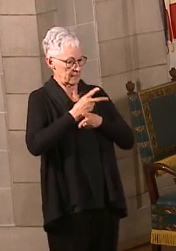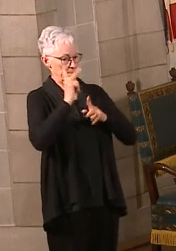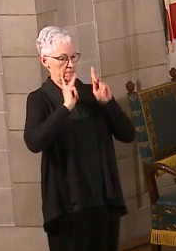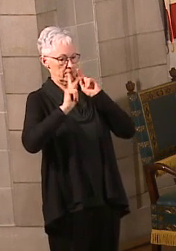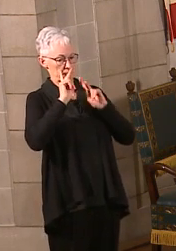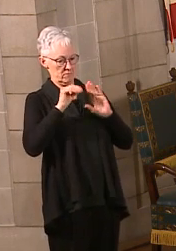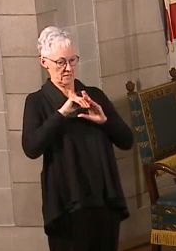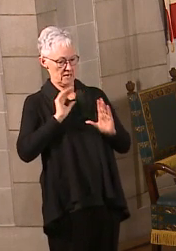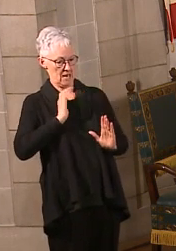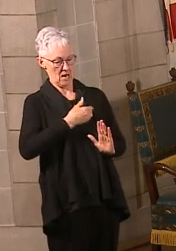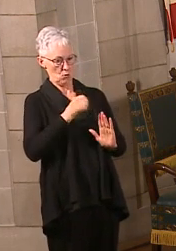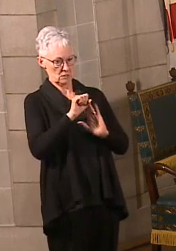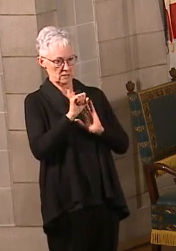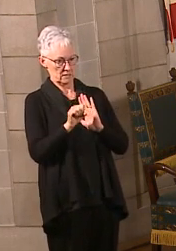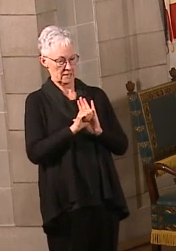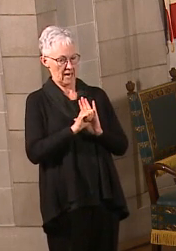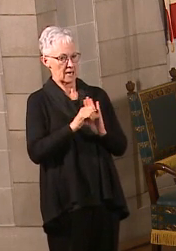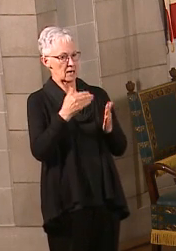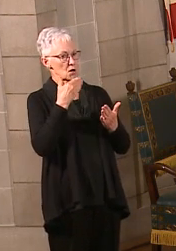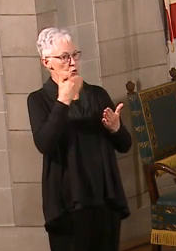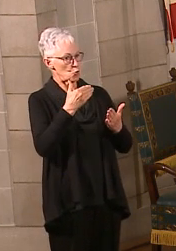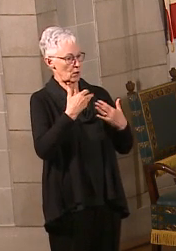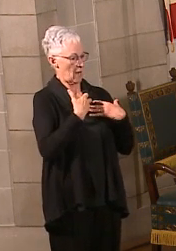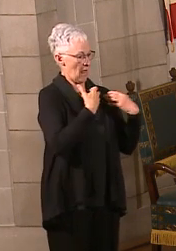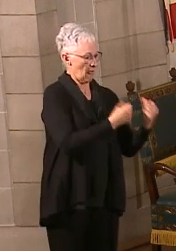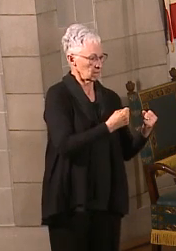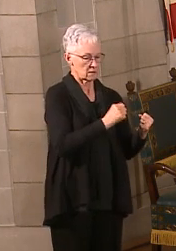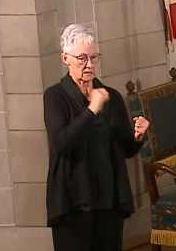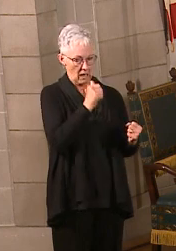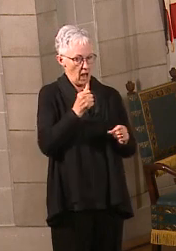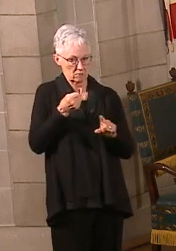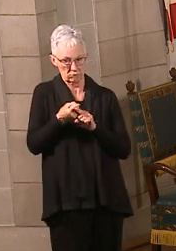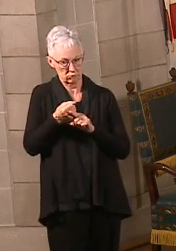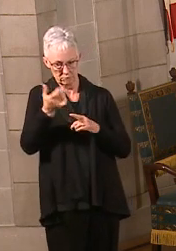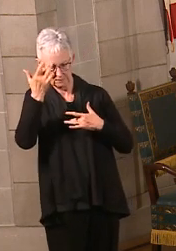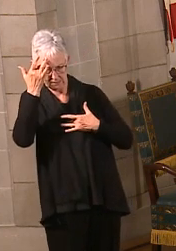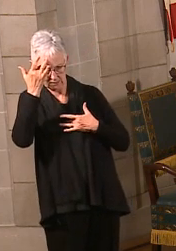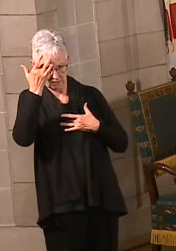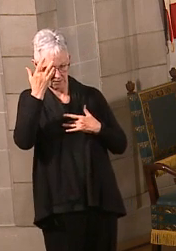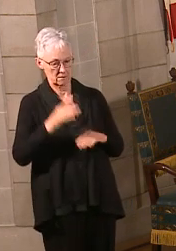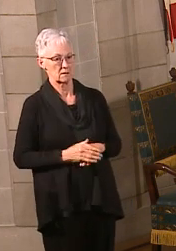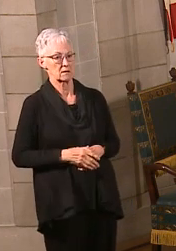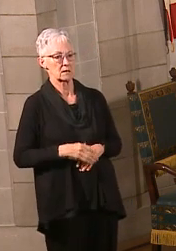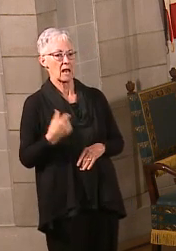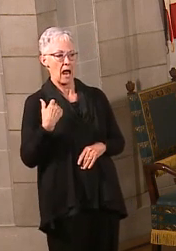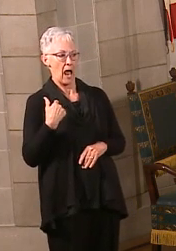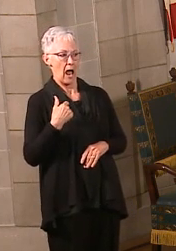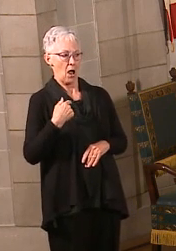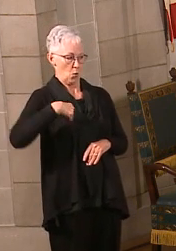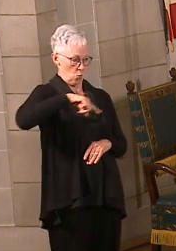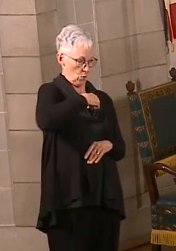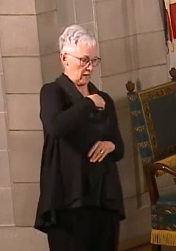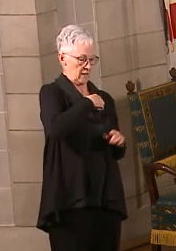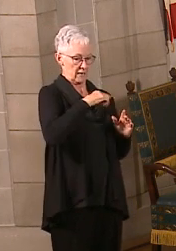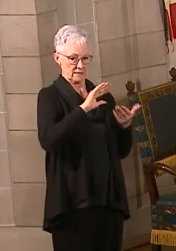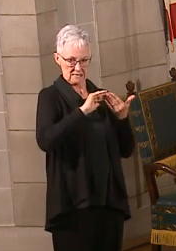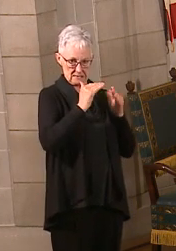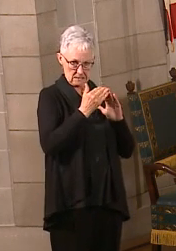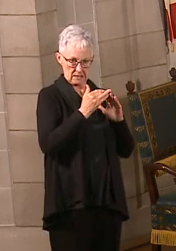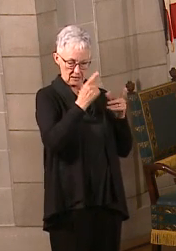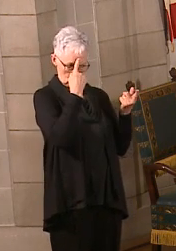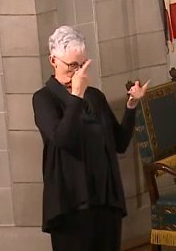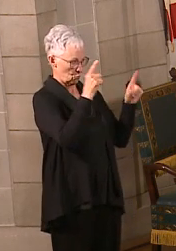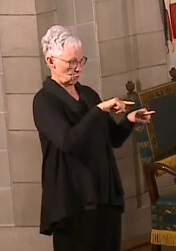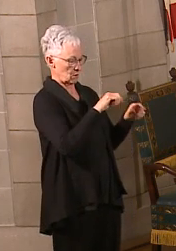state continue our efforts to stifle the spread of COVID-19, I join the governor in emphasizing the message